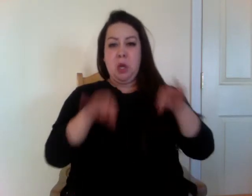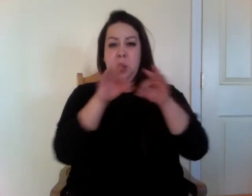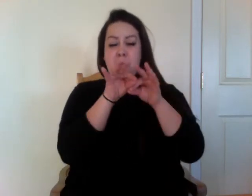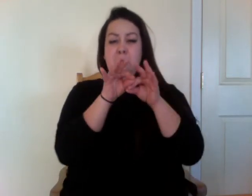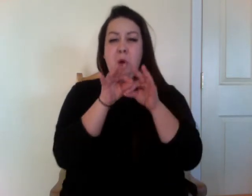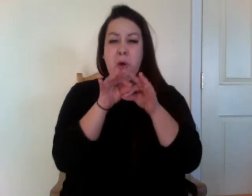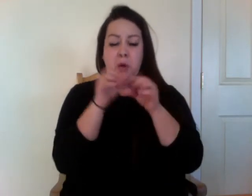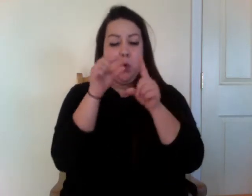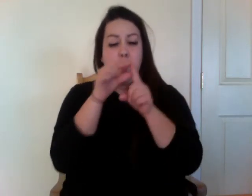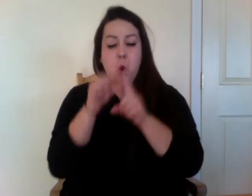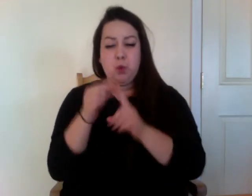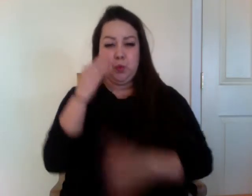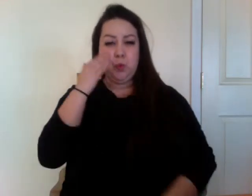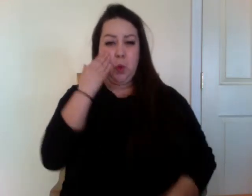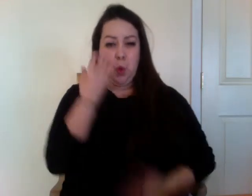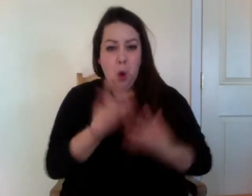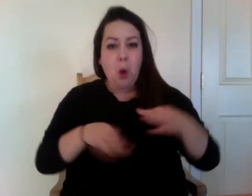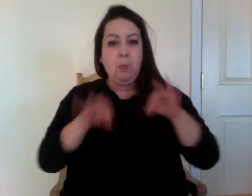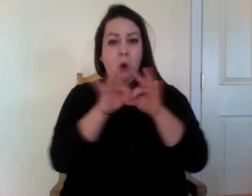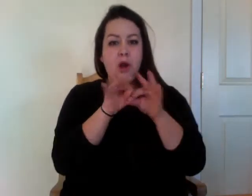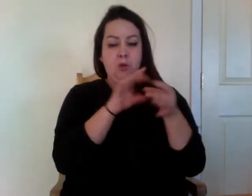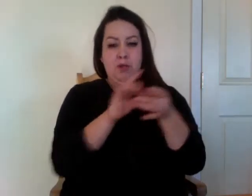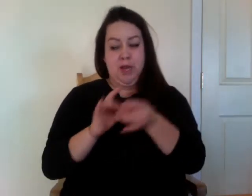records and FERPA.